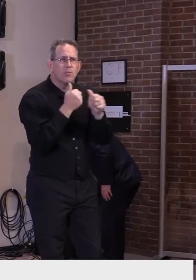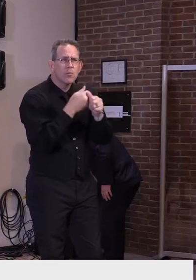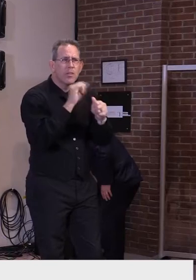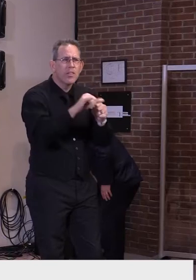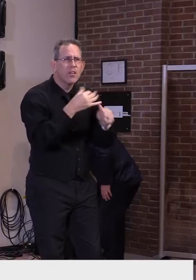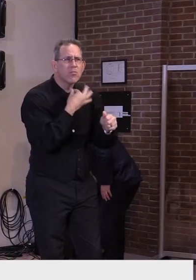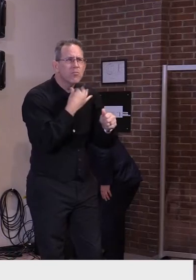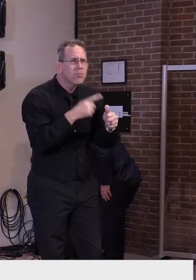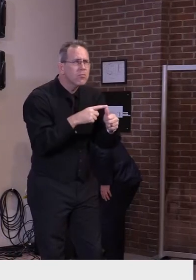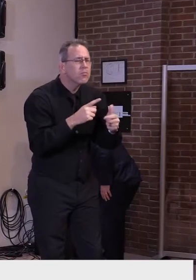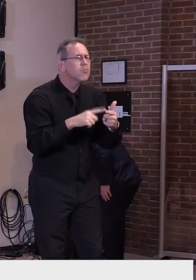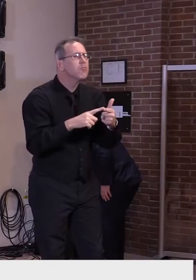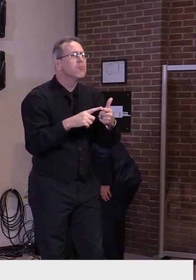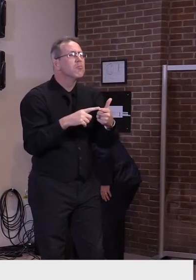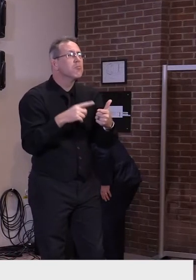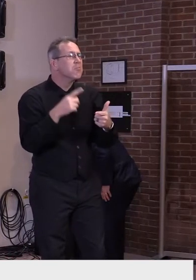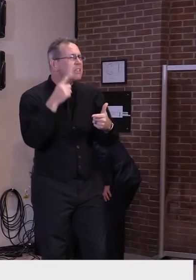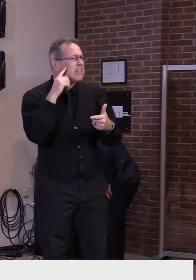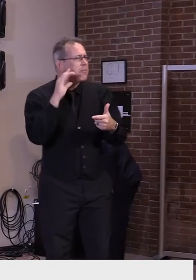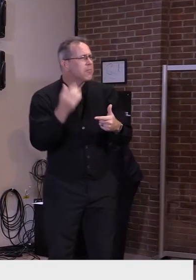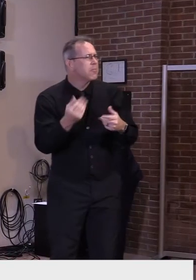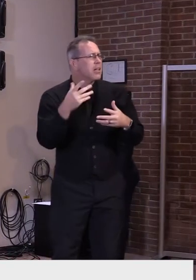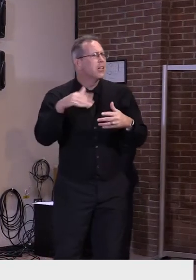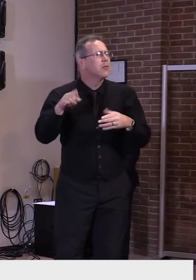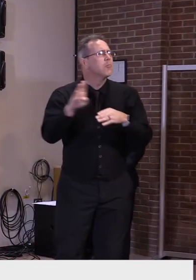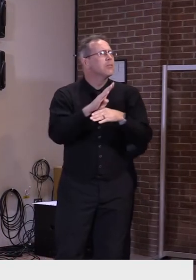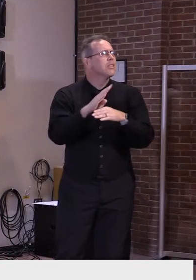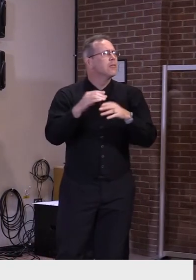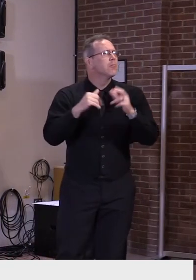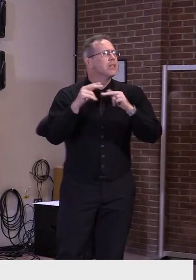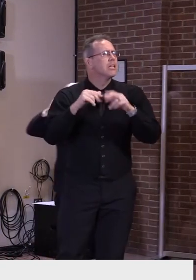be considered or available.